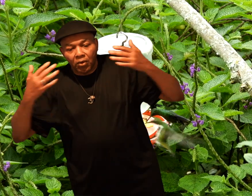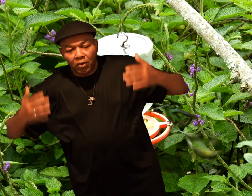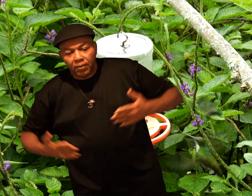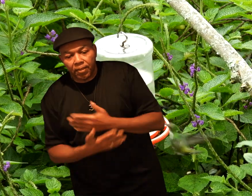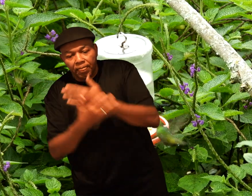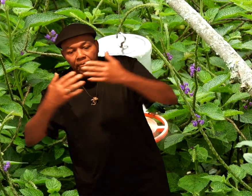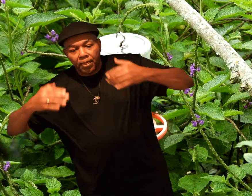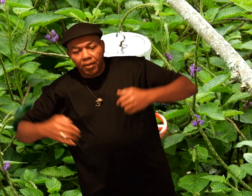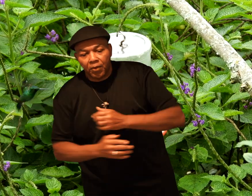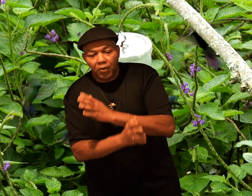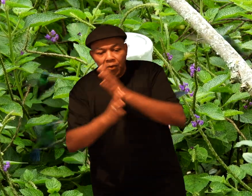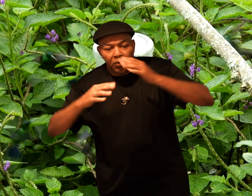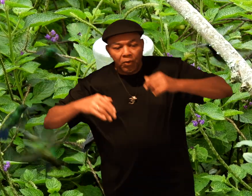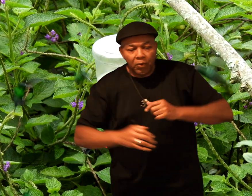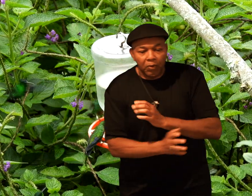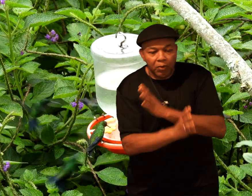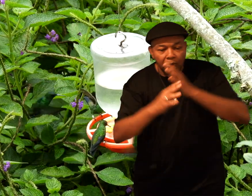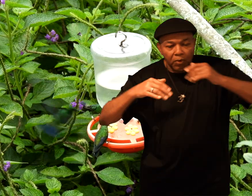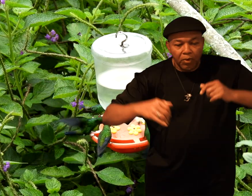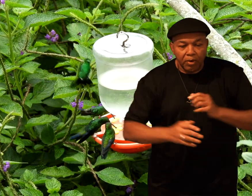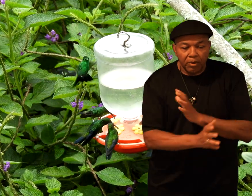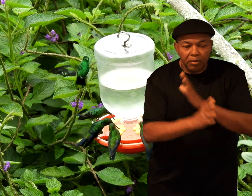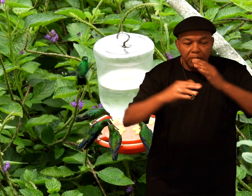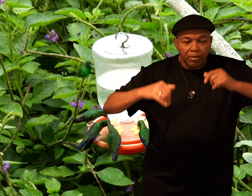to me and she whispered in my ear.